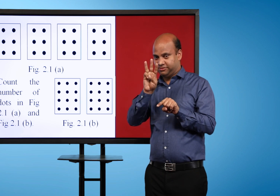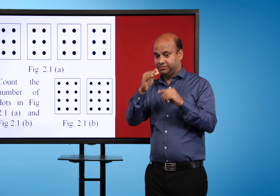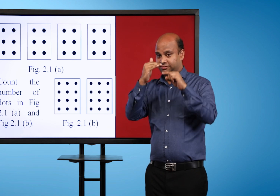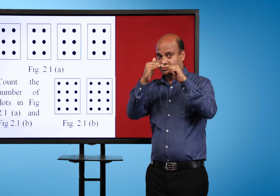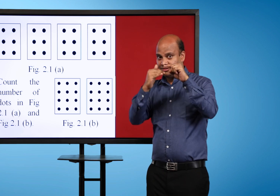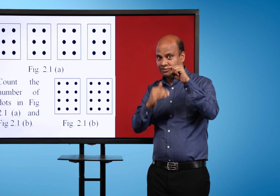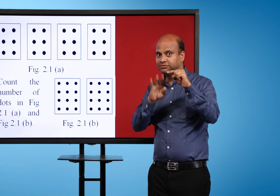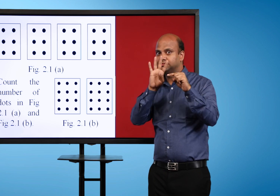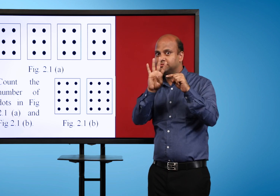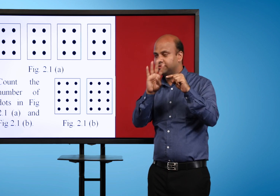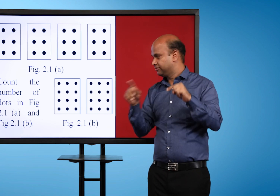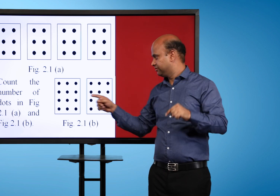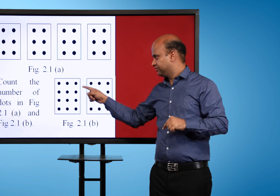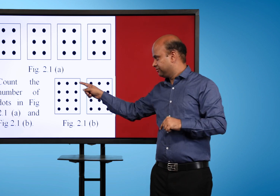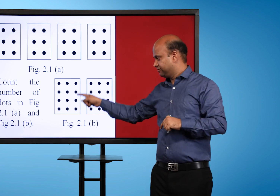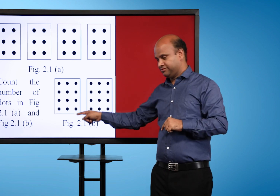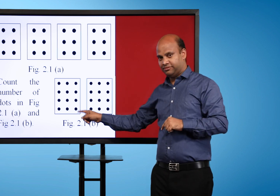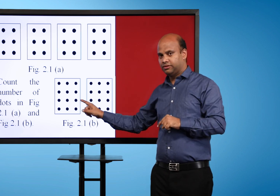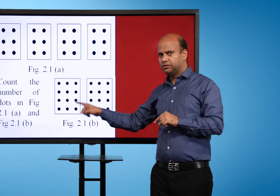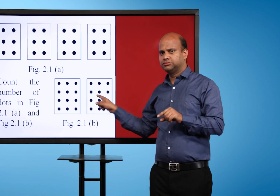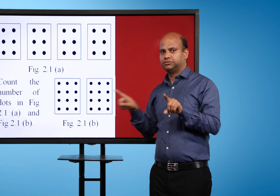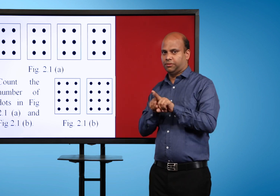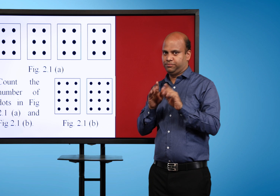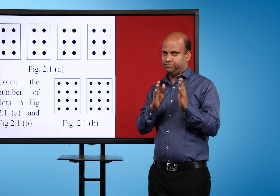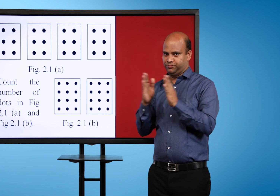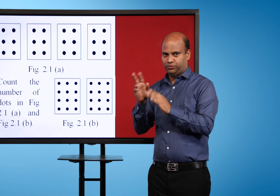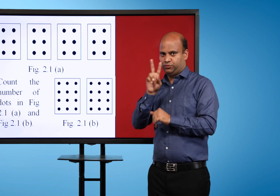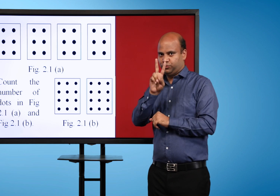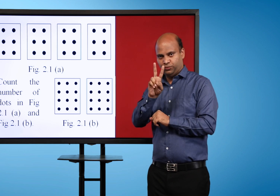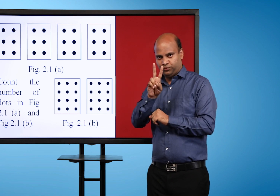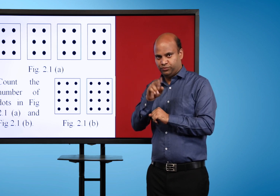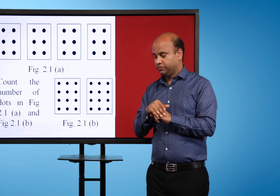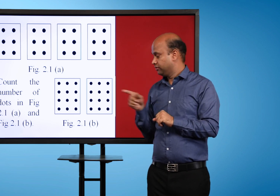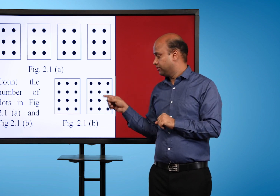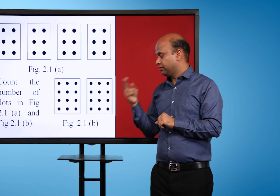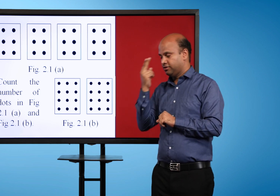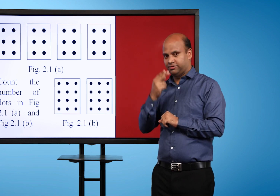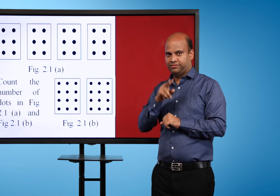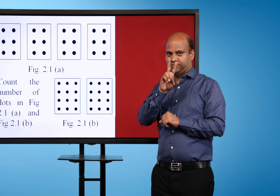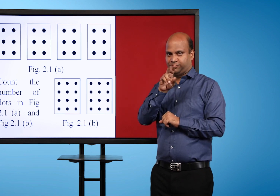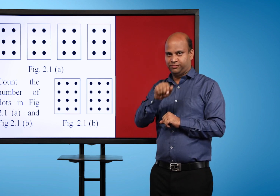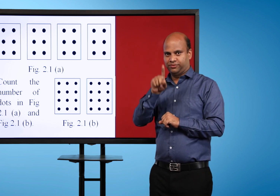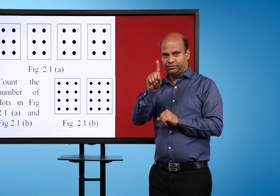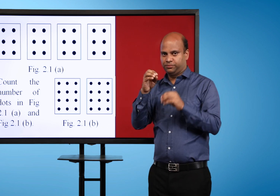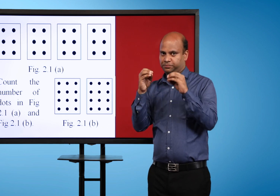each box has 4 rows of 3 dots each. Count the number of dots in figure 2.1